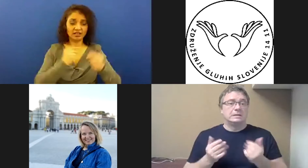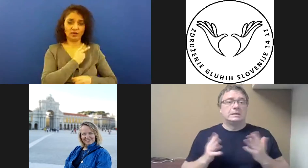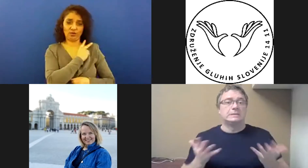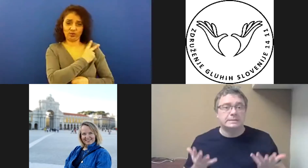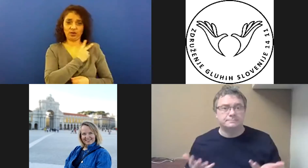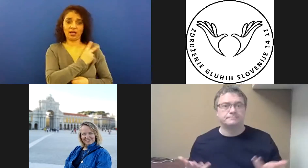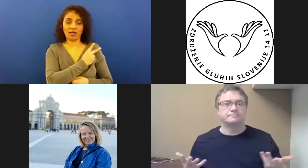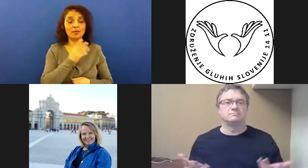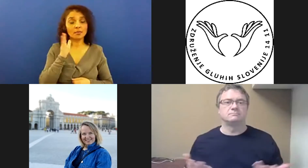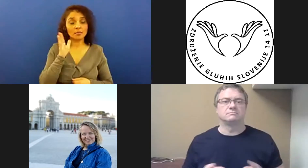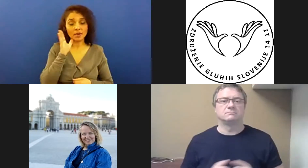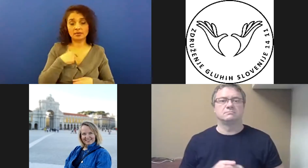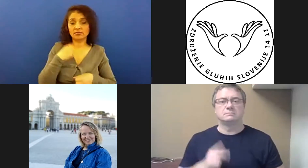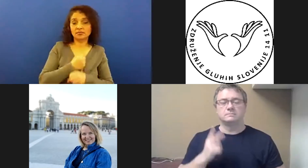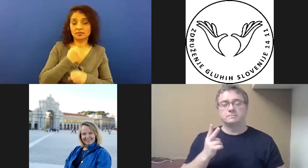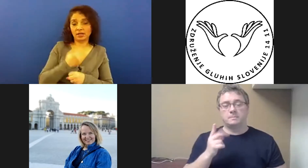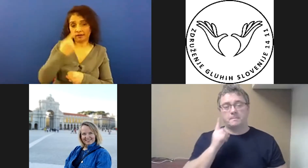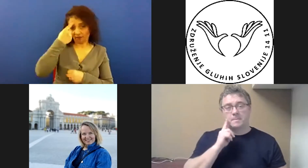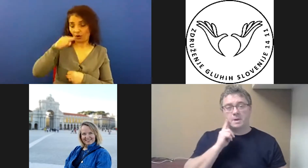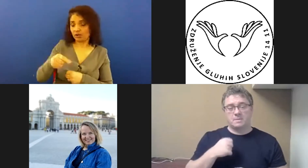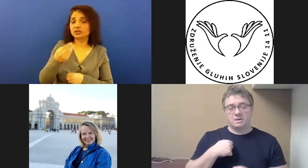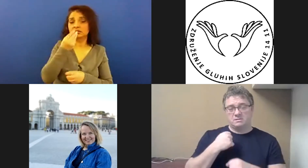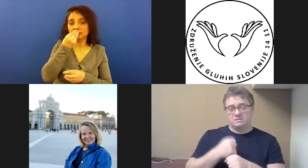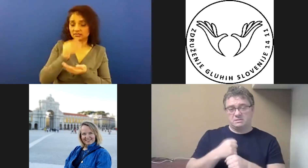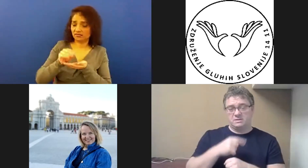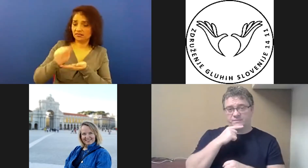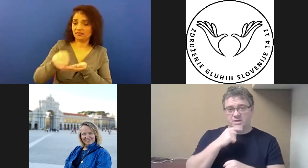There was no money to further expand the house.